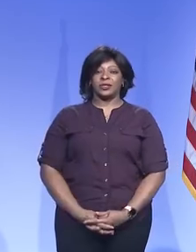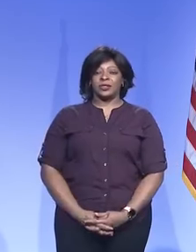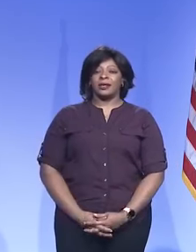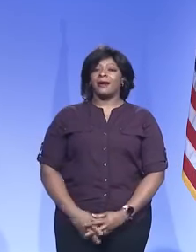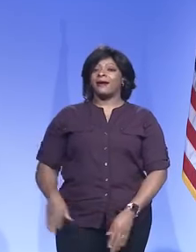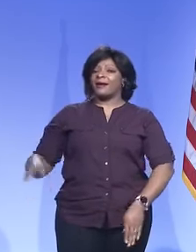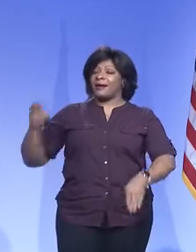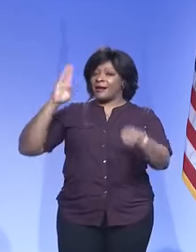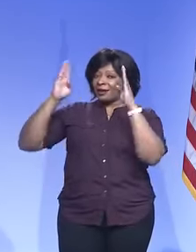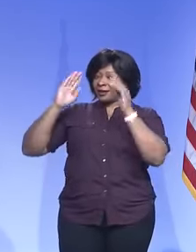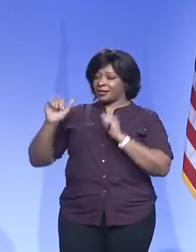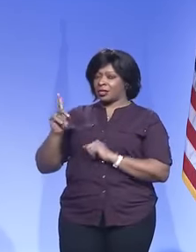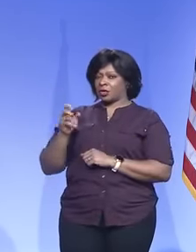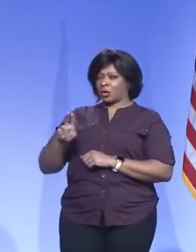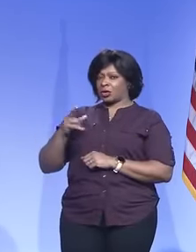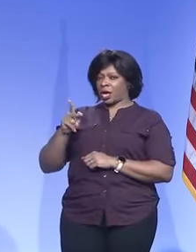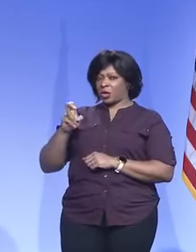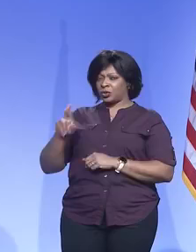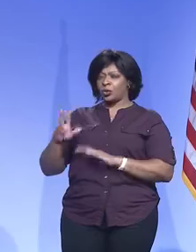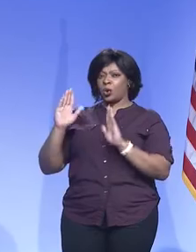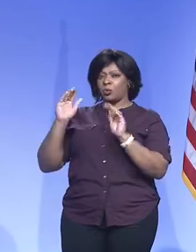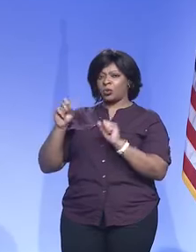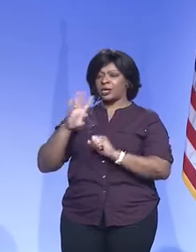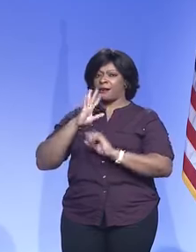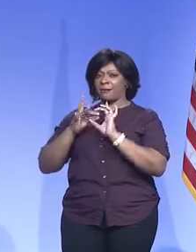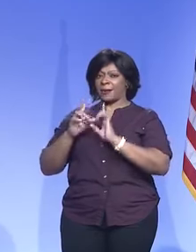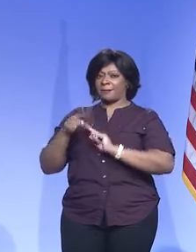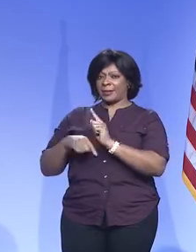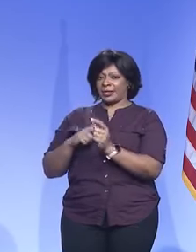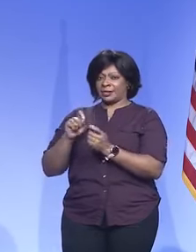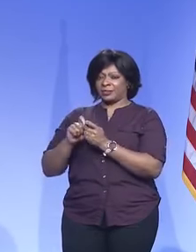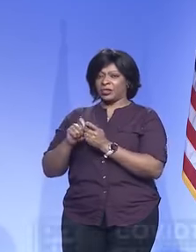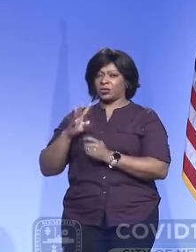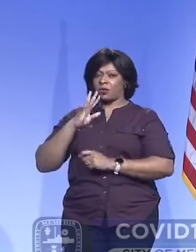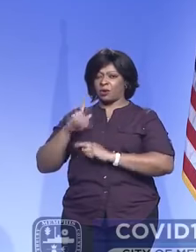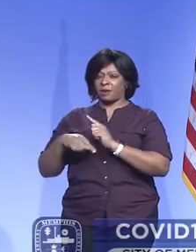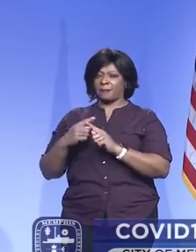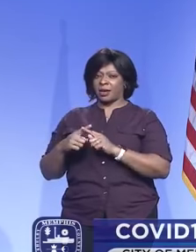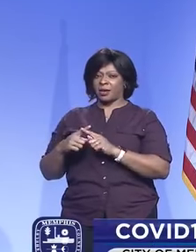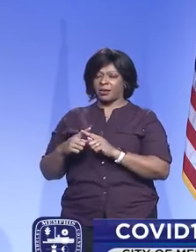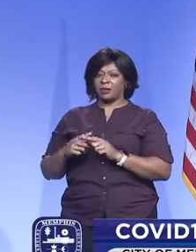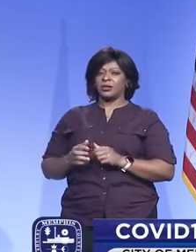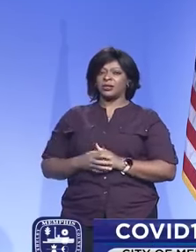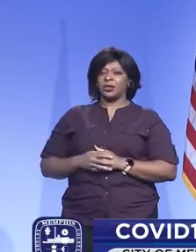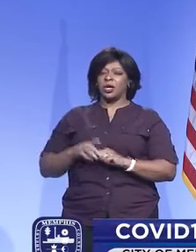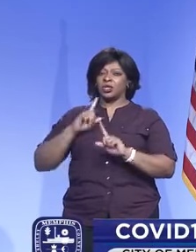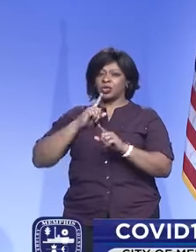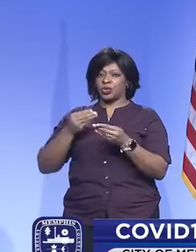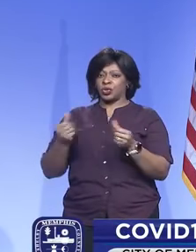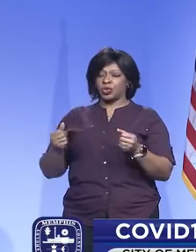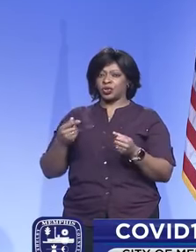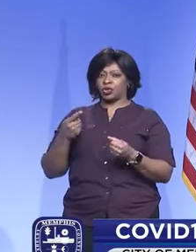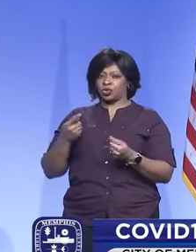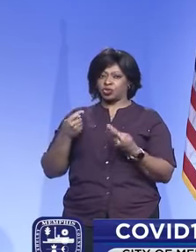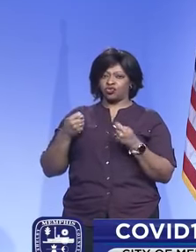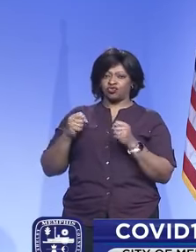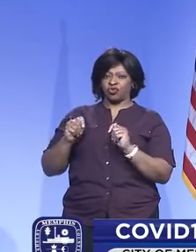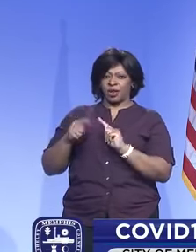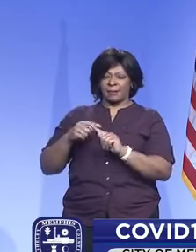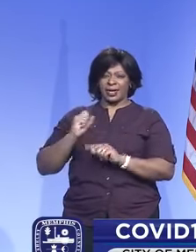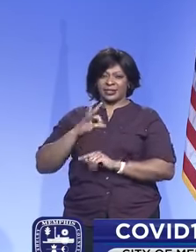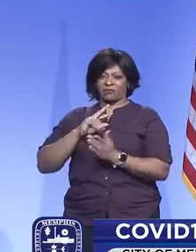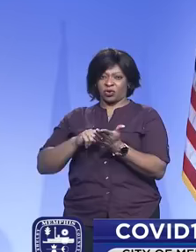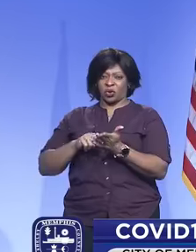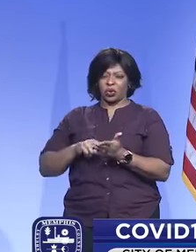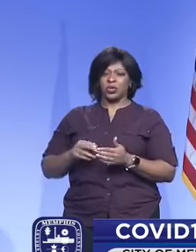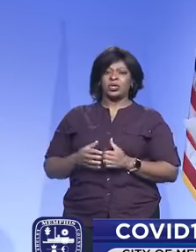Hey there. Yeah, Dr. Haushalter, I'm hoping you can speak a bit more specifically. You talked about some solutions that you all are exploring for staffing, and I'm wondering if you